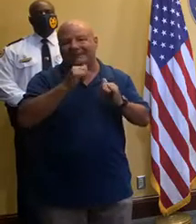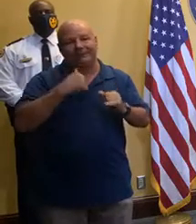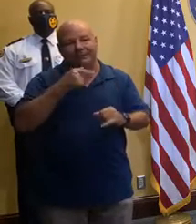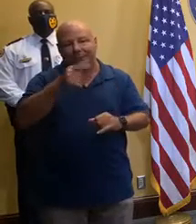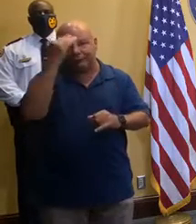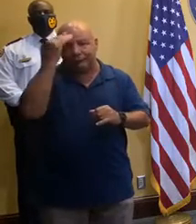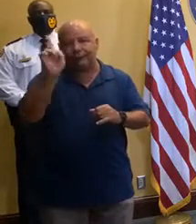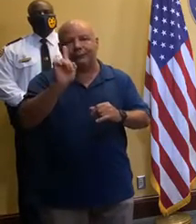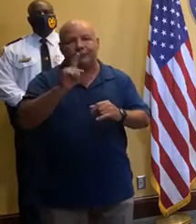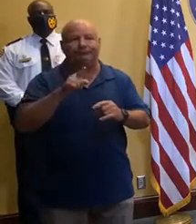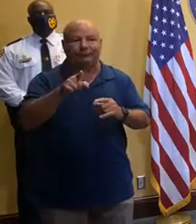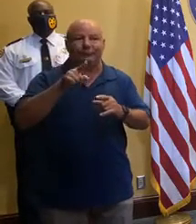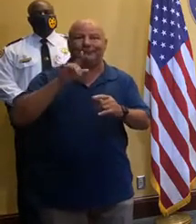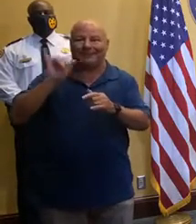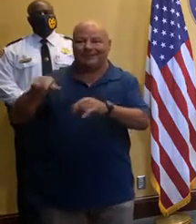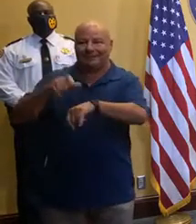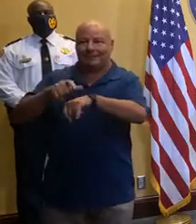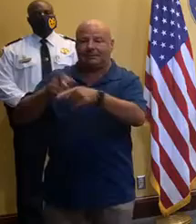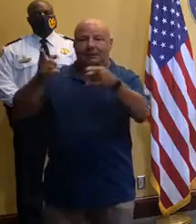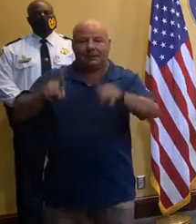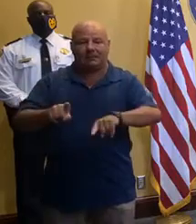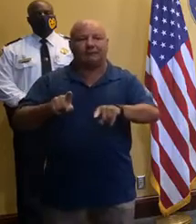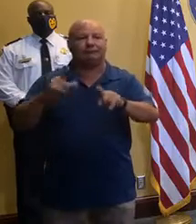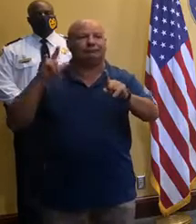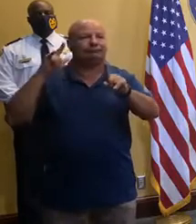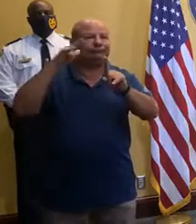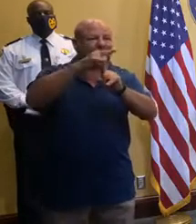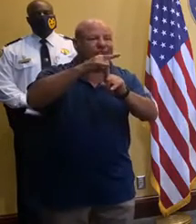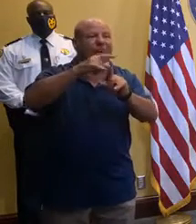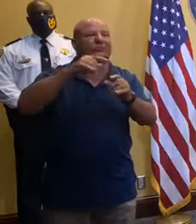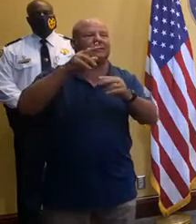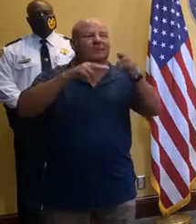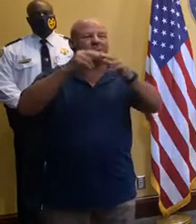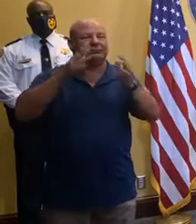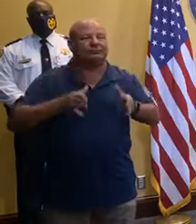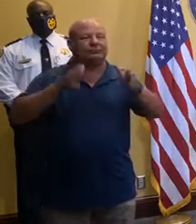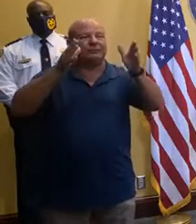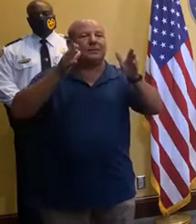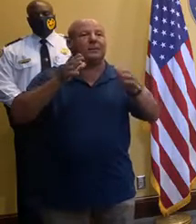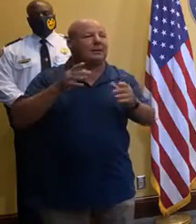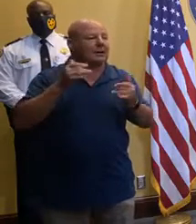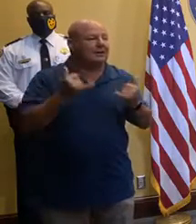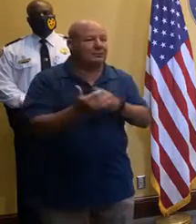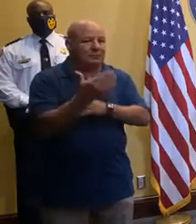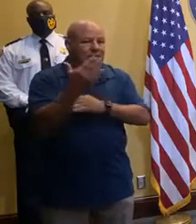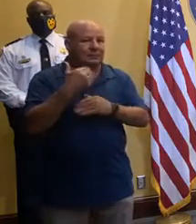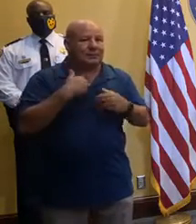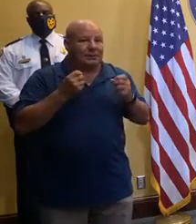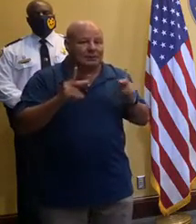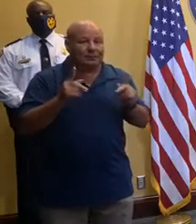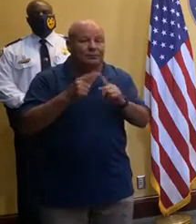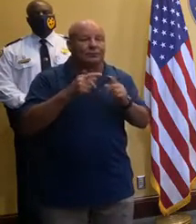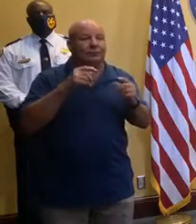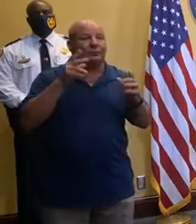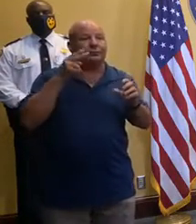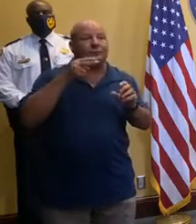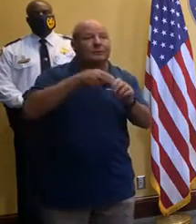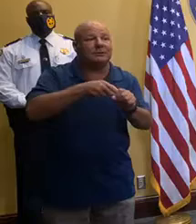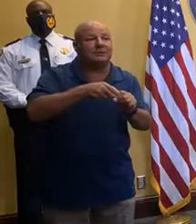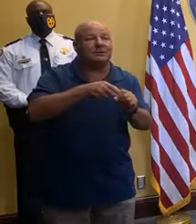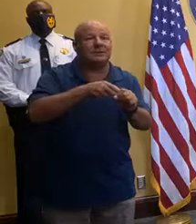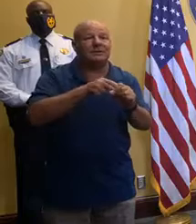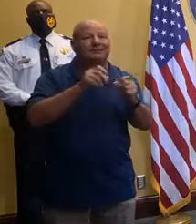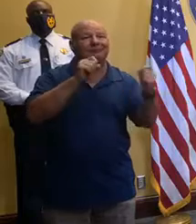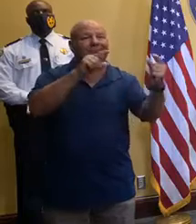for work, and this morning I had the opportunity to just participate, of course, remotely, but in